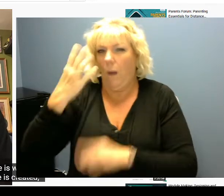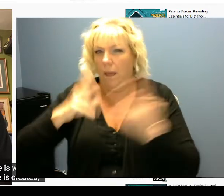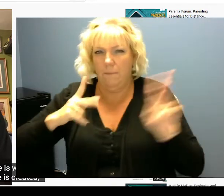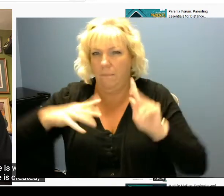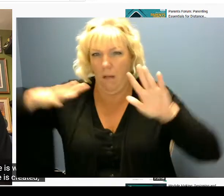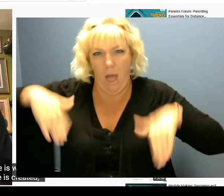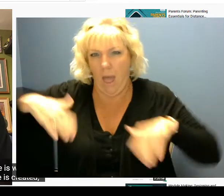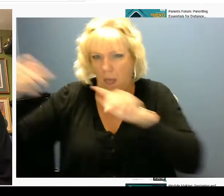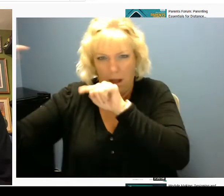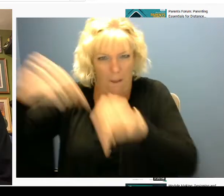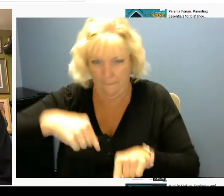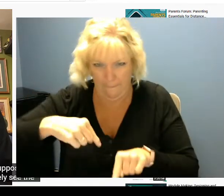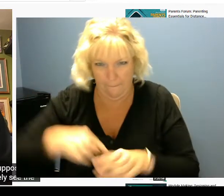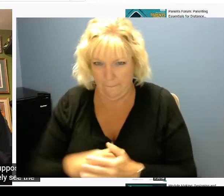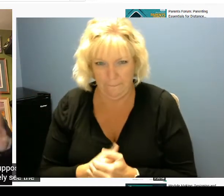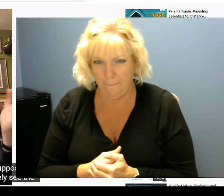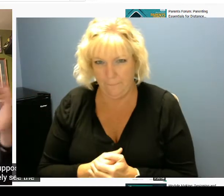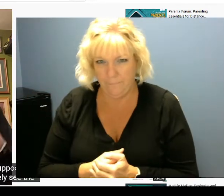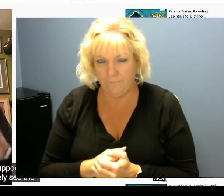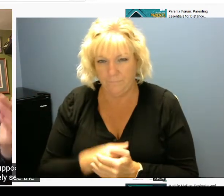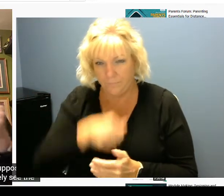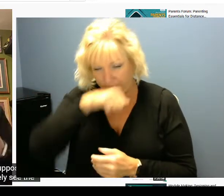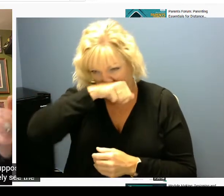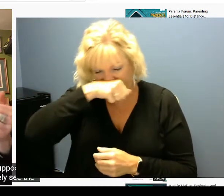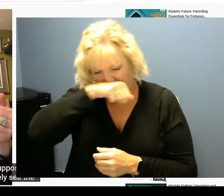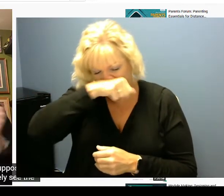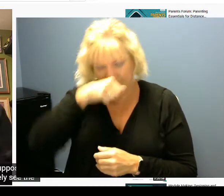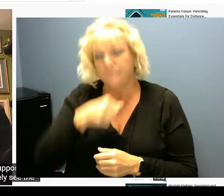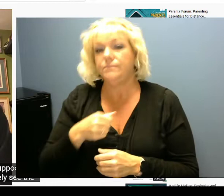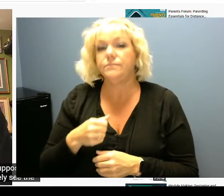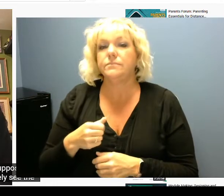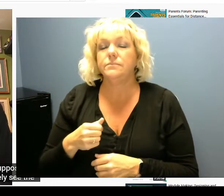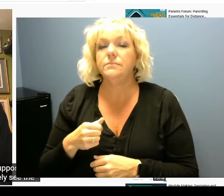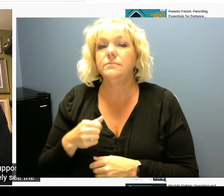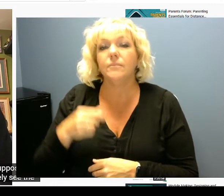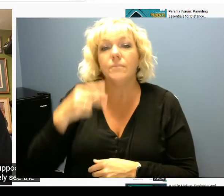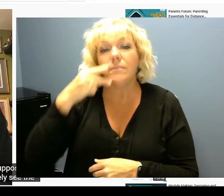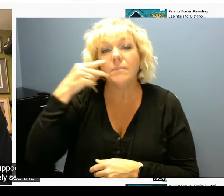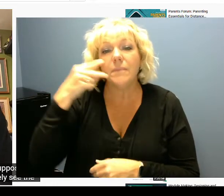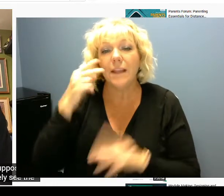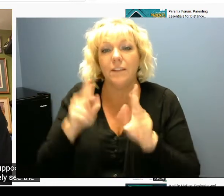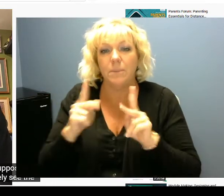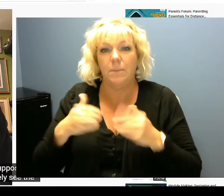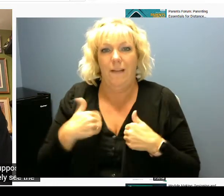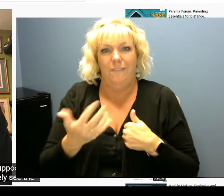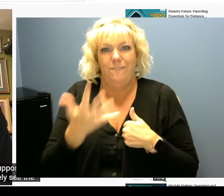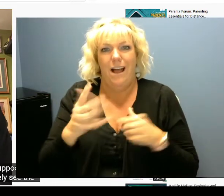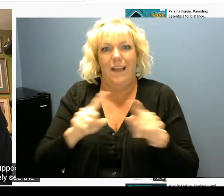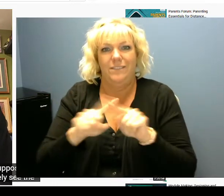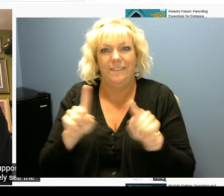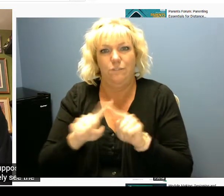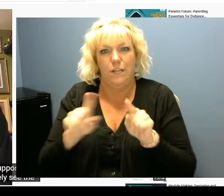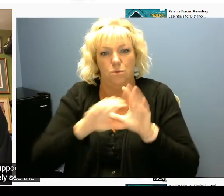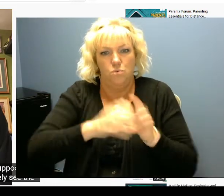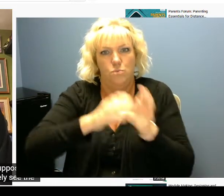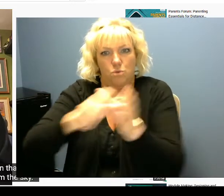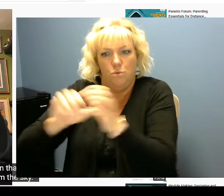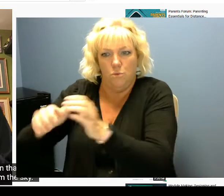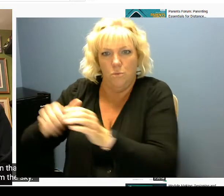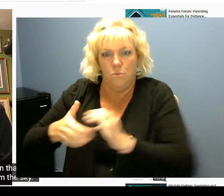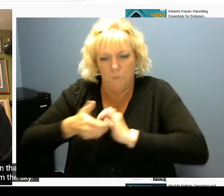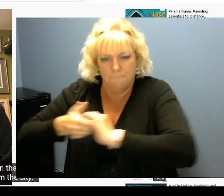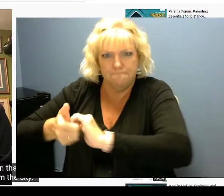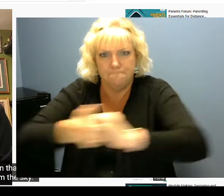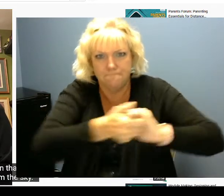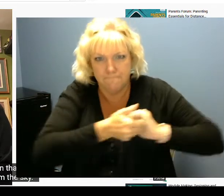or alliance is created. Allegiance to the five nations, I suppose we could say. So we can definitely see the role